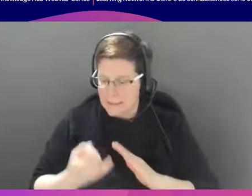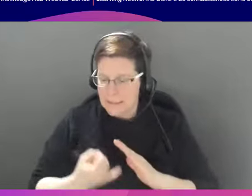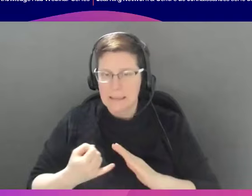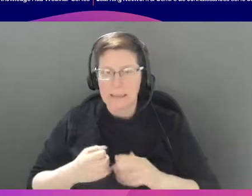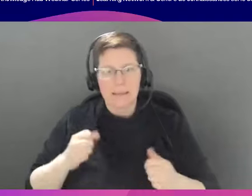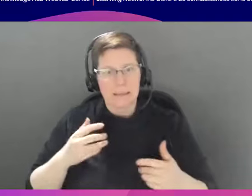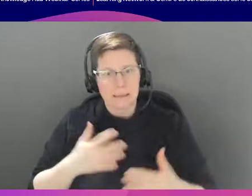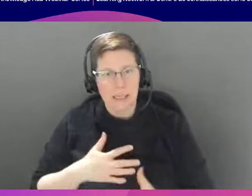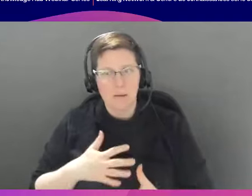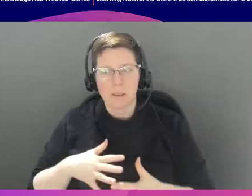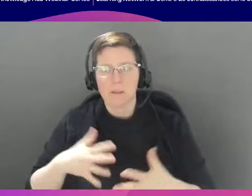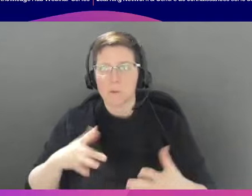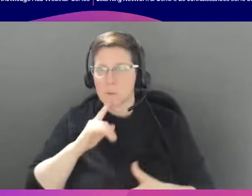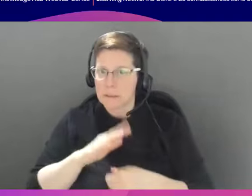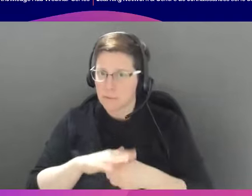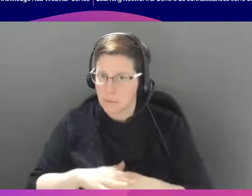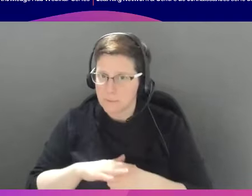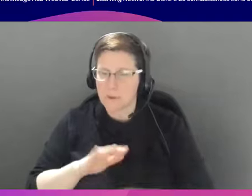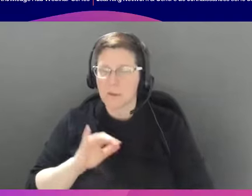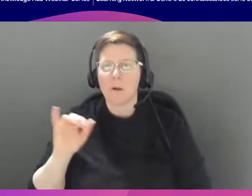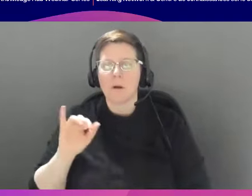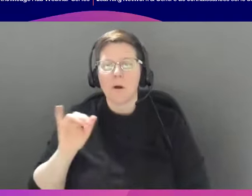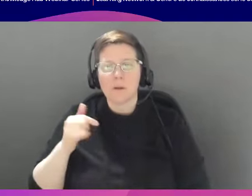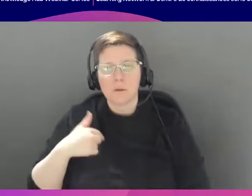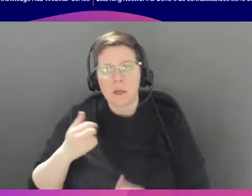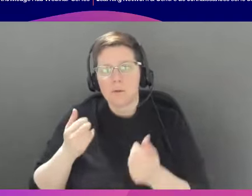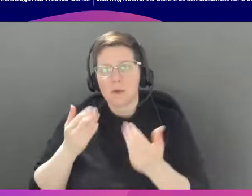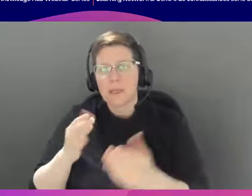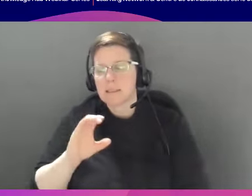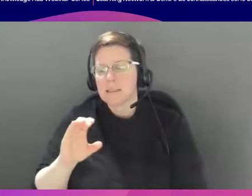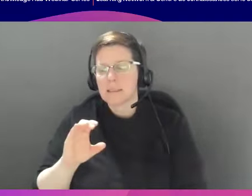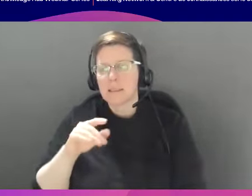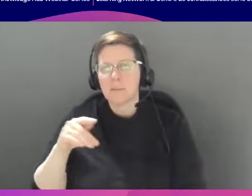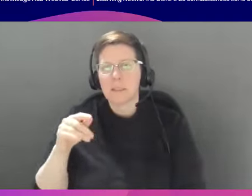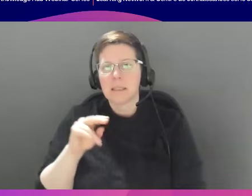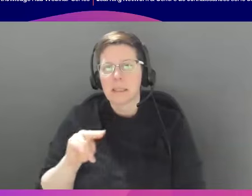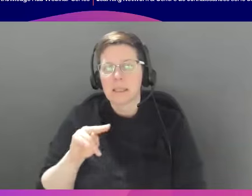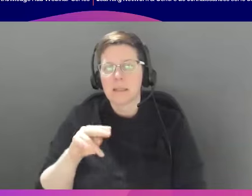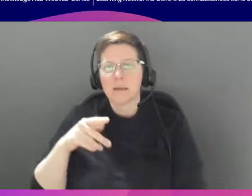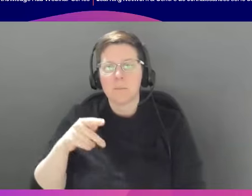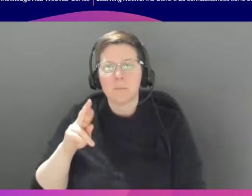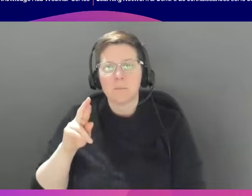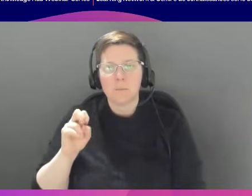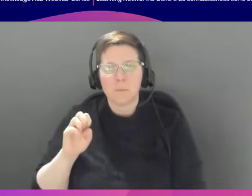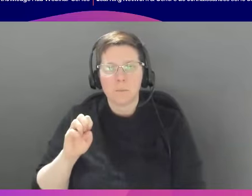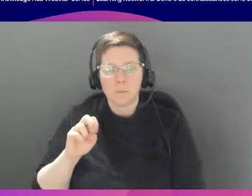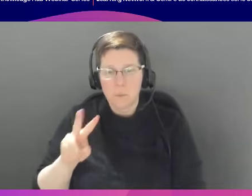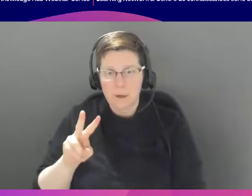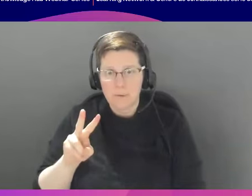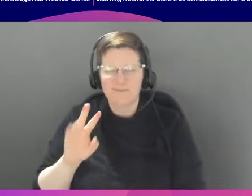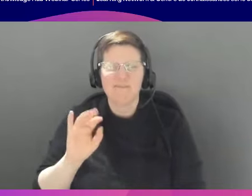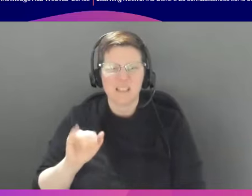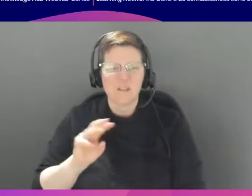taxing. I also recommend CPN Prev, which was one of the websites that I listed for clinicians that are working in this